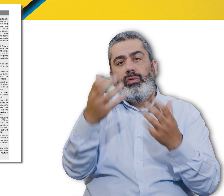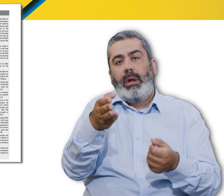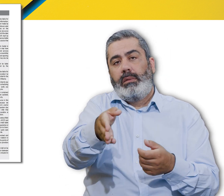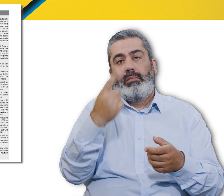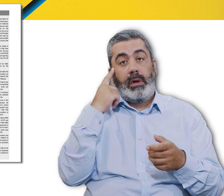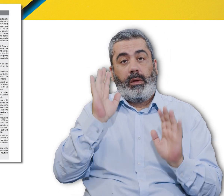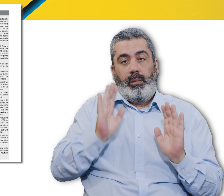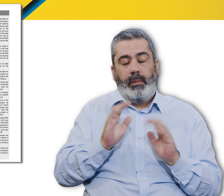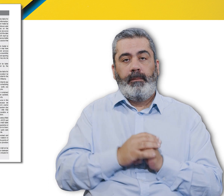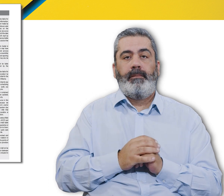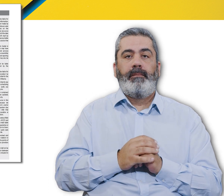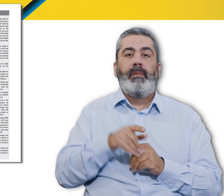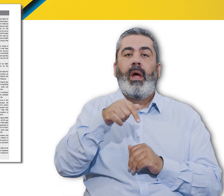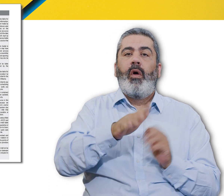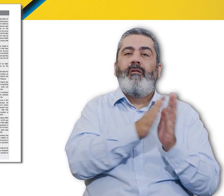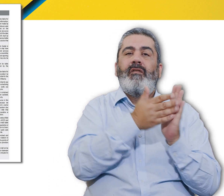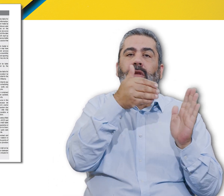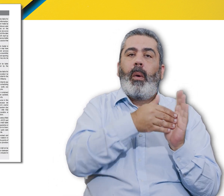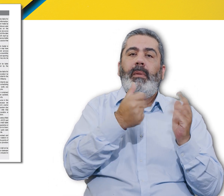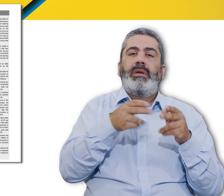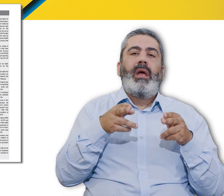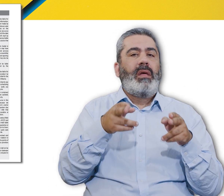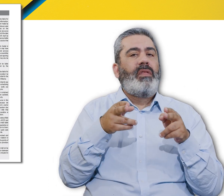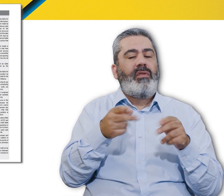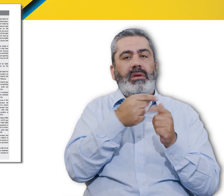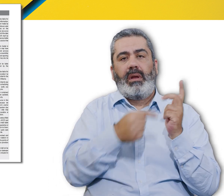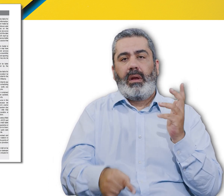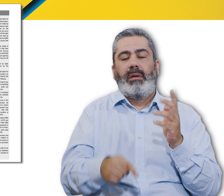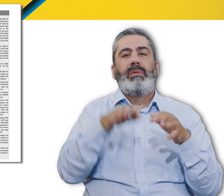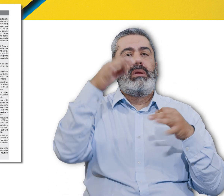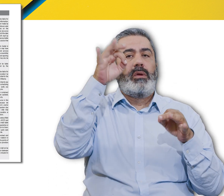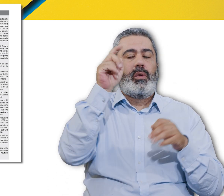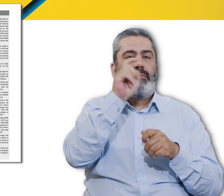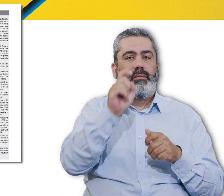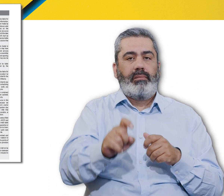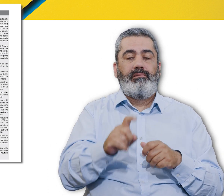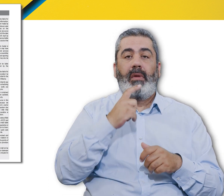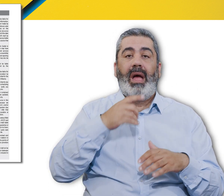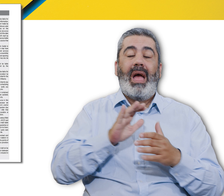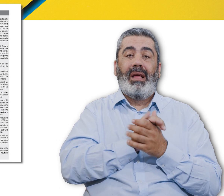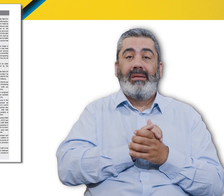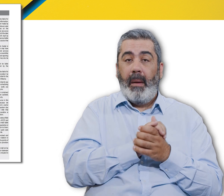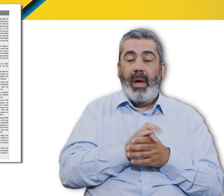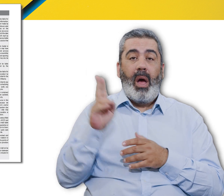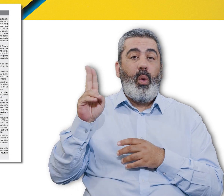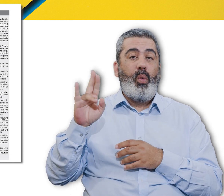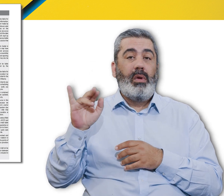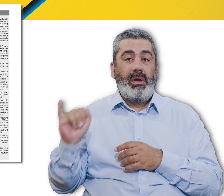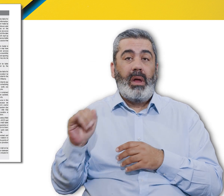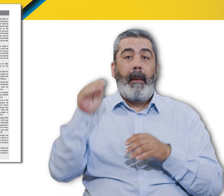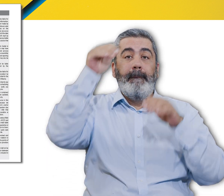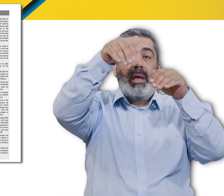web addresses of third parties. NCDP and URI cannot inspect or be held liable for their content nor